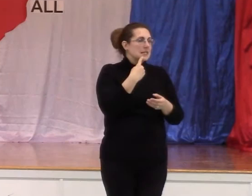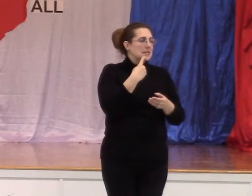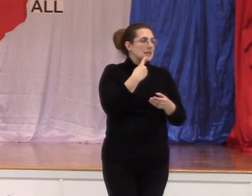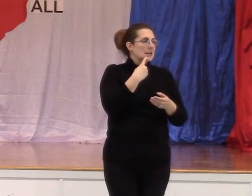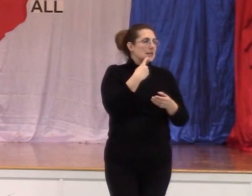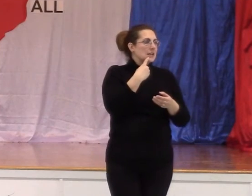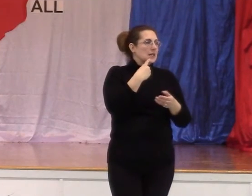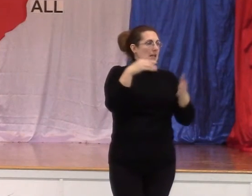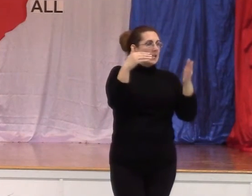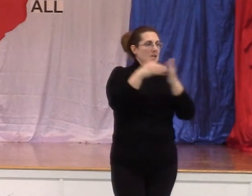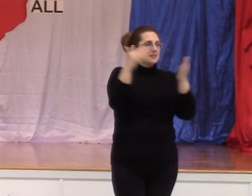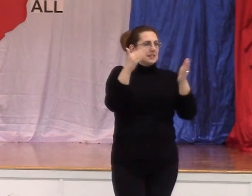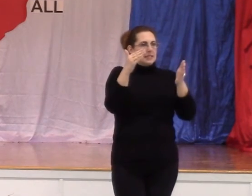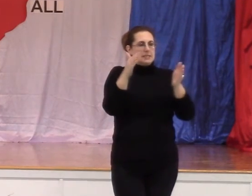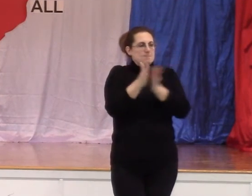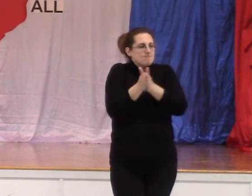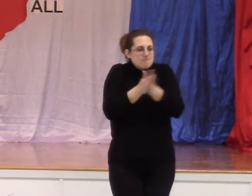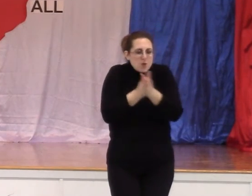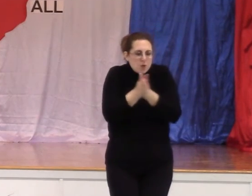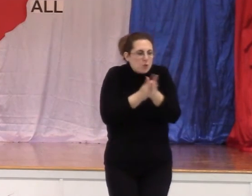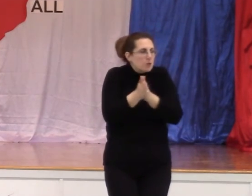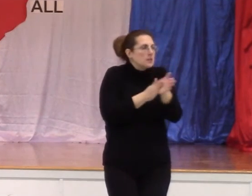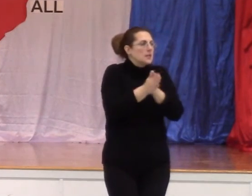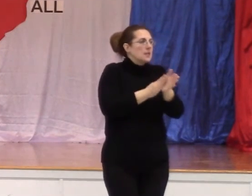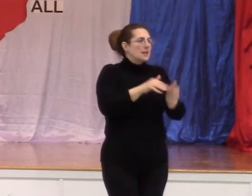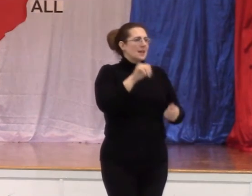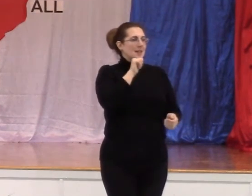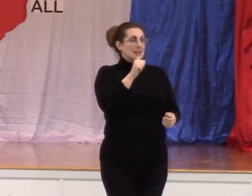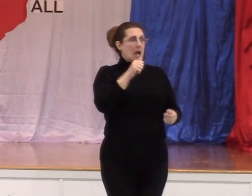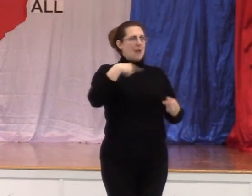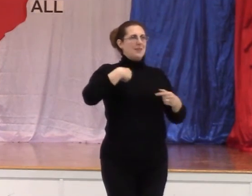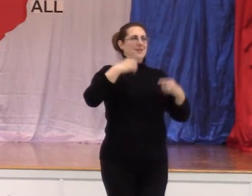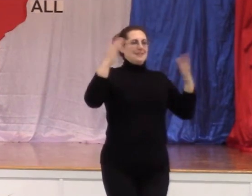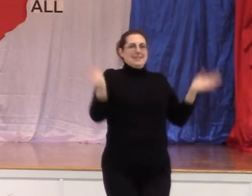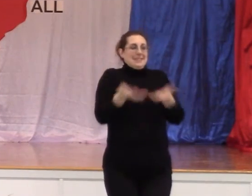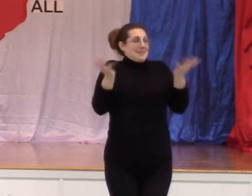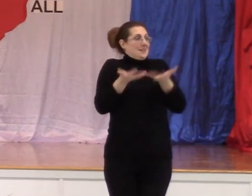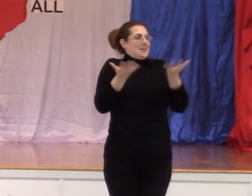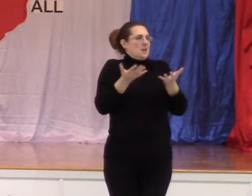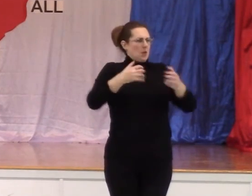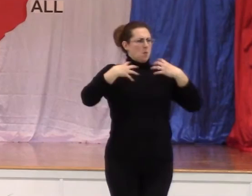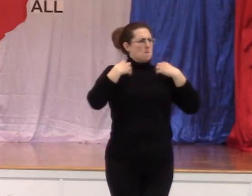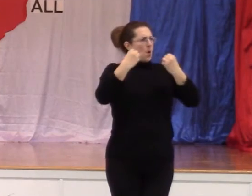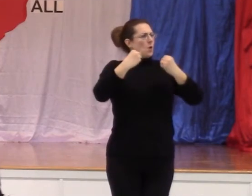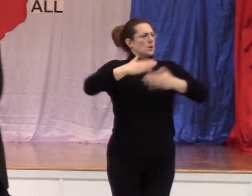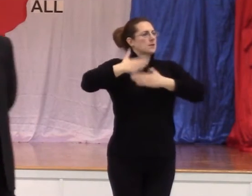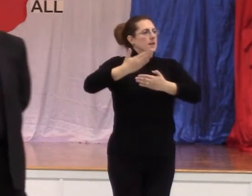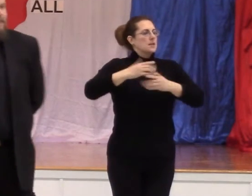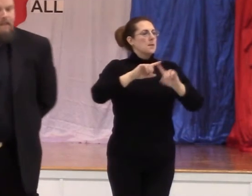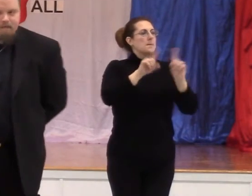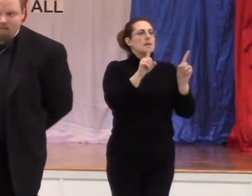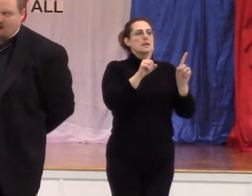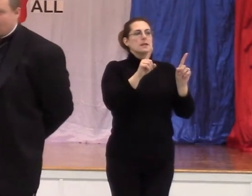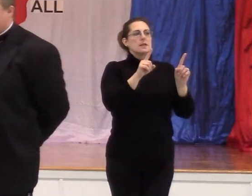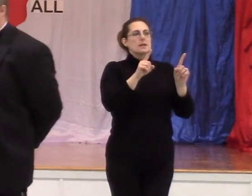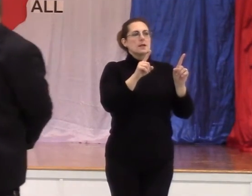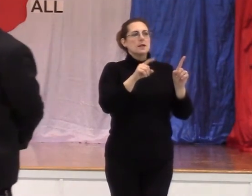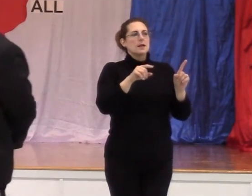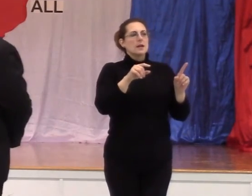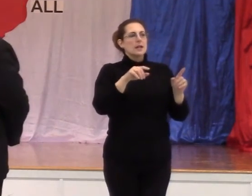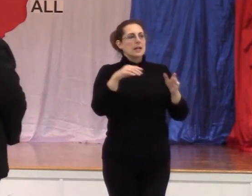It is anti-enthusiastic in the sense that not that they're not rah-rah, because they are. They're bold in their confession. But